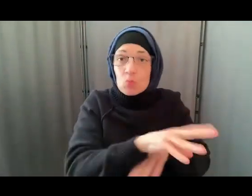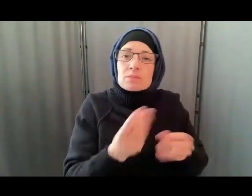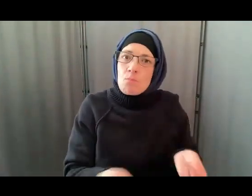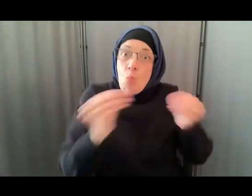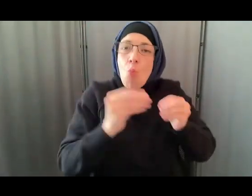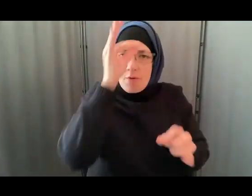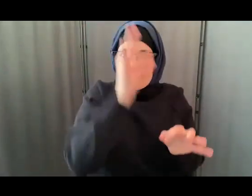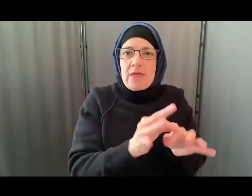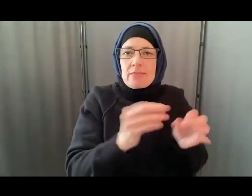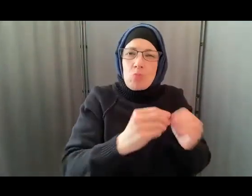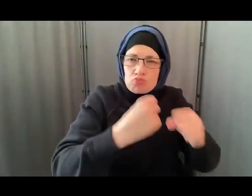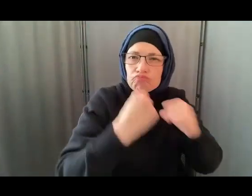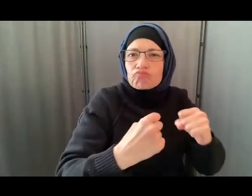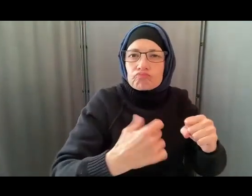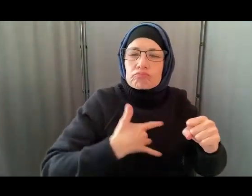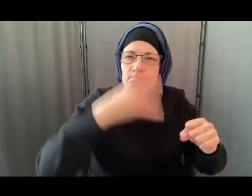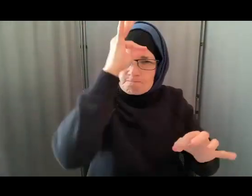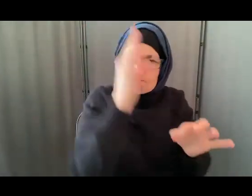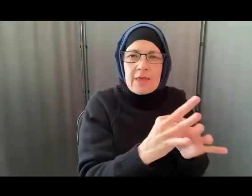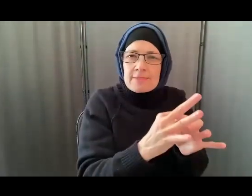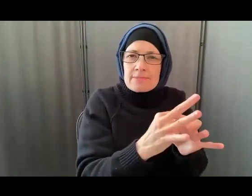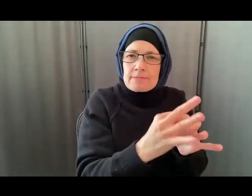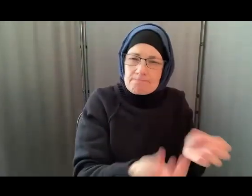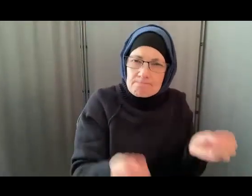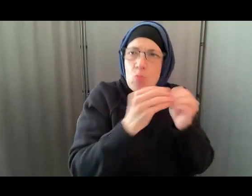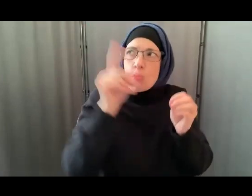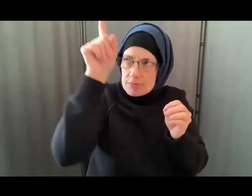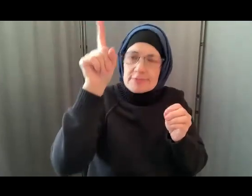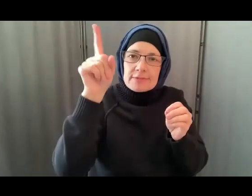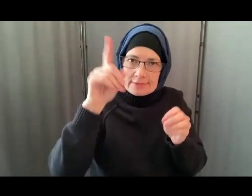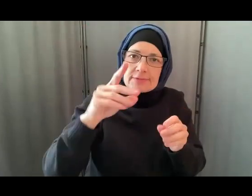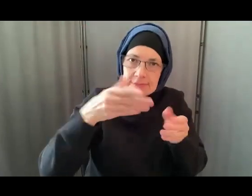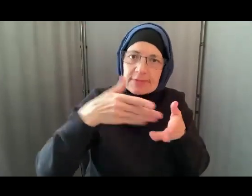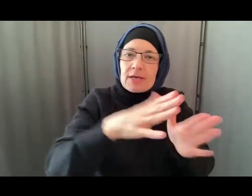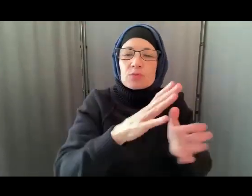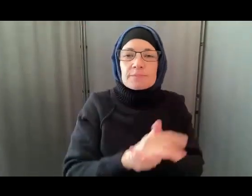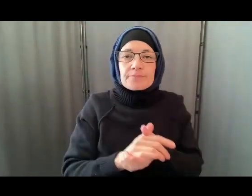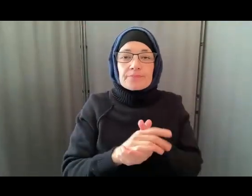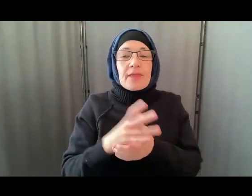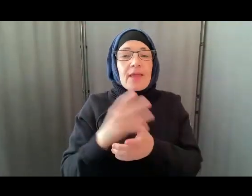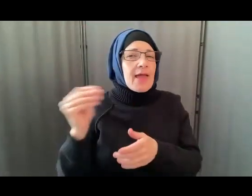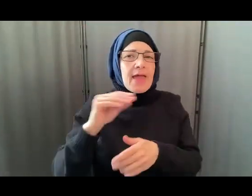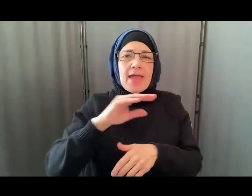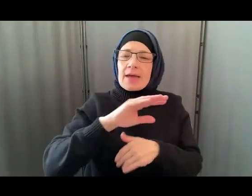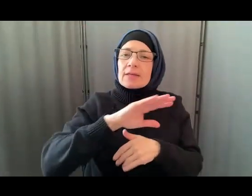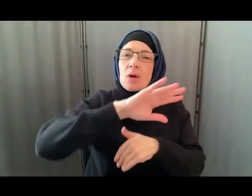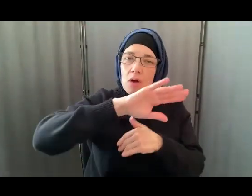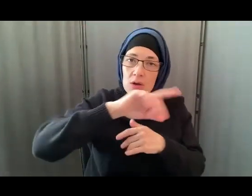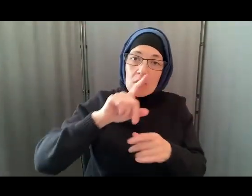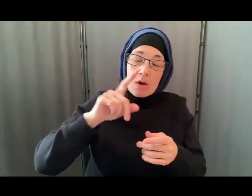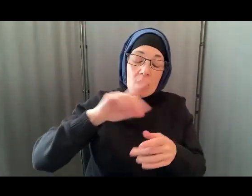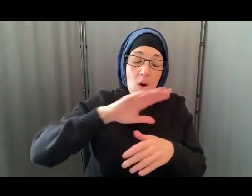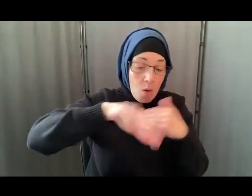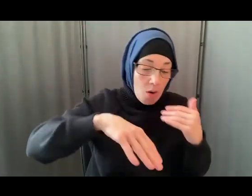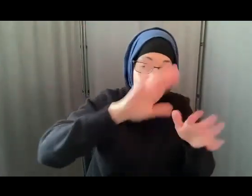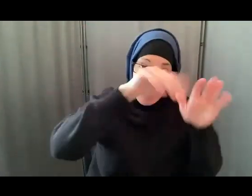And to Allah belongs the soldiers of the heavens and the earth, and